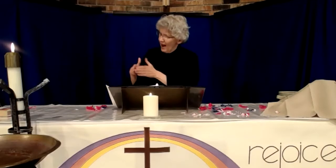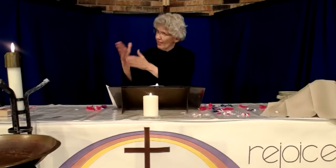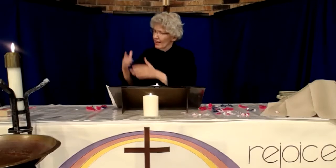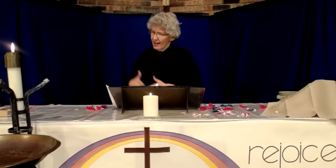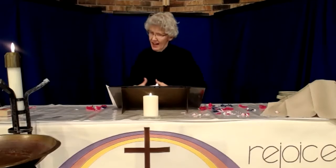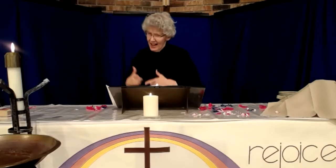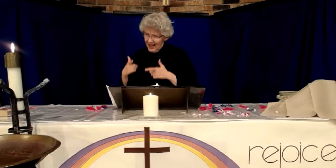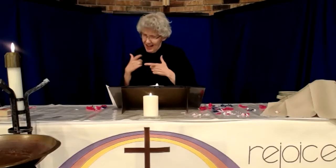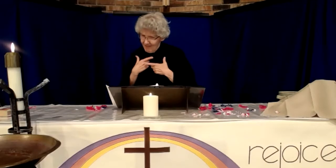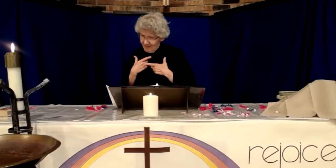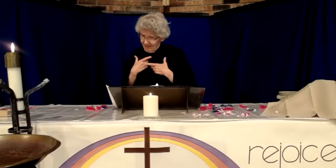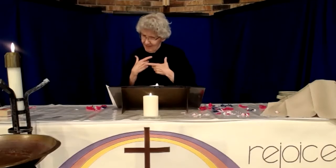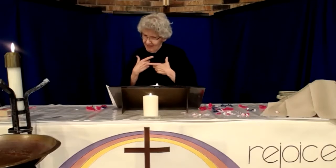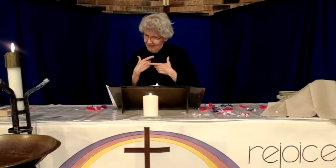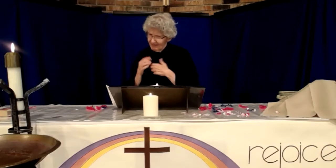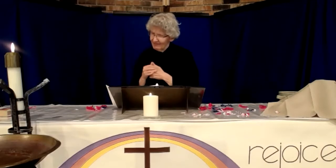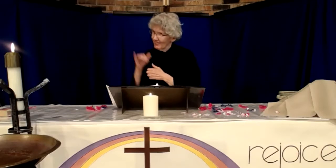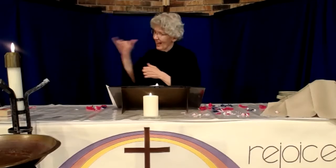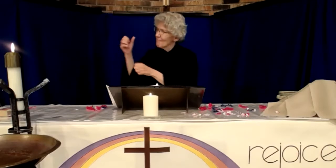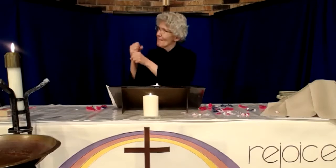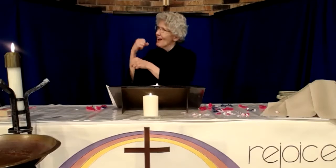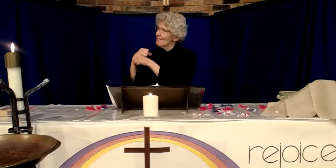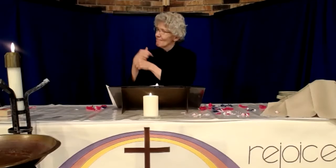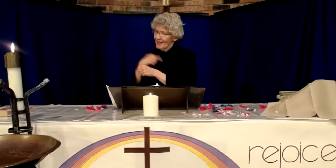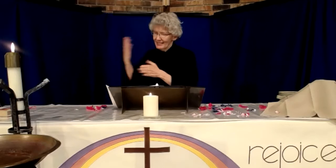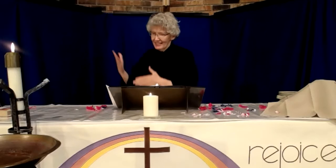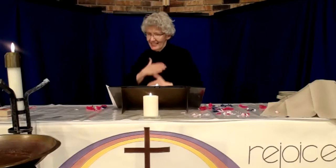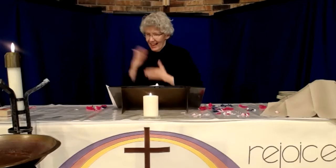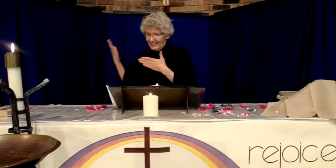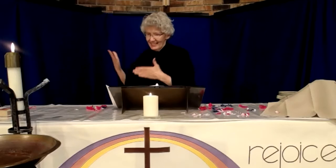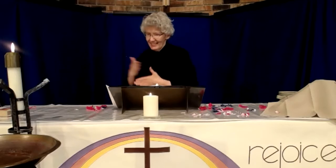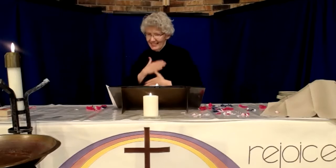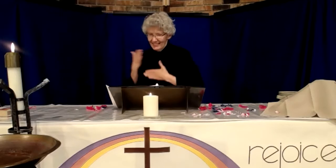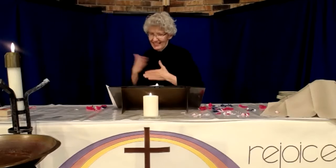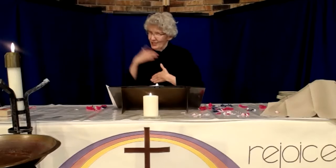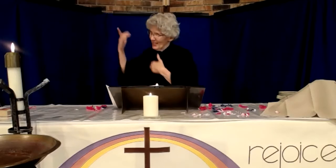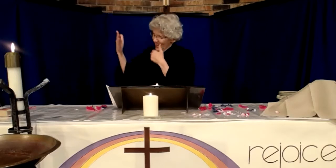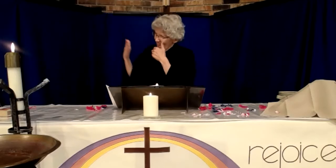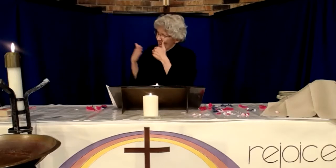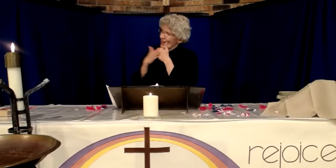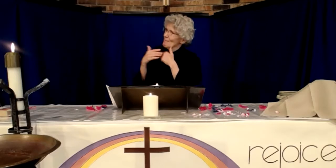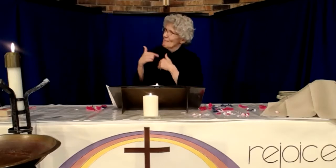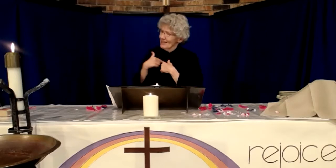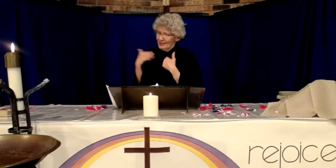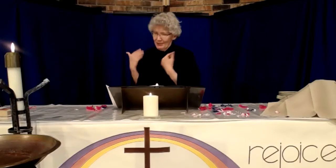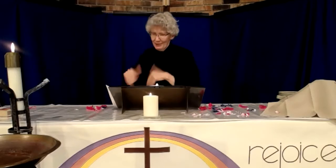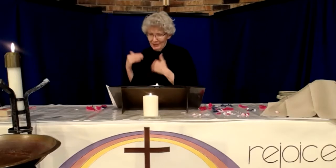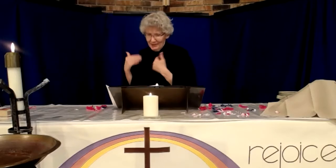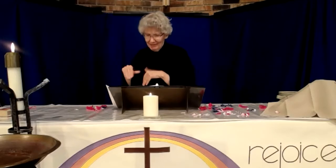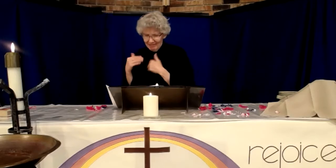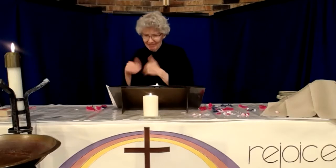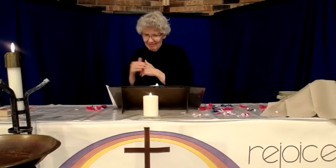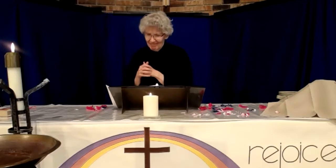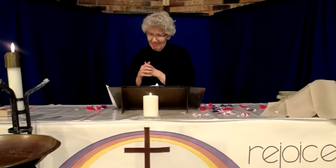You have shown me the path to life, and you make me glad by being near to